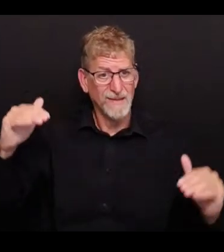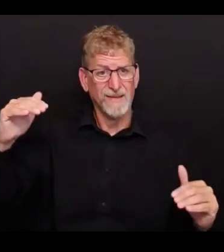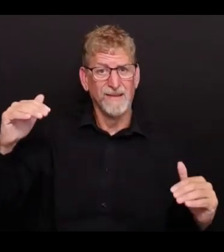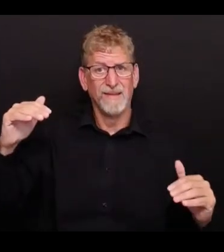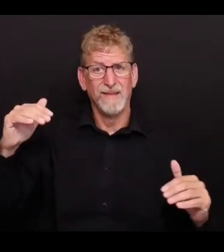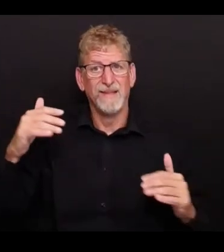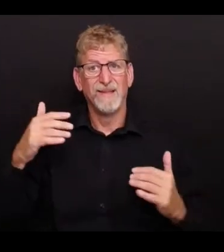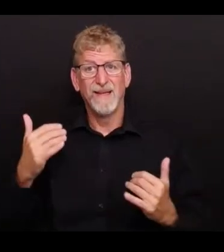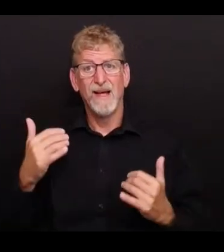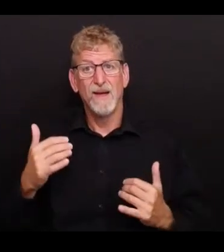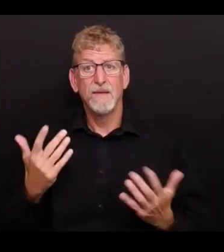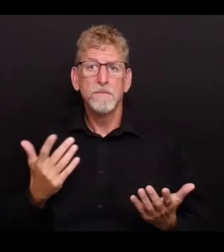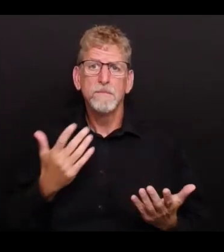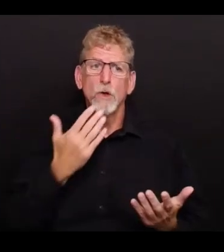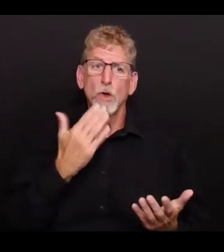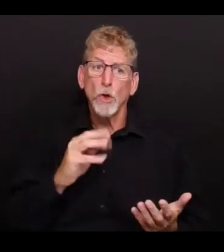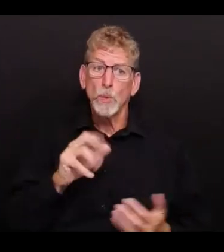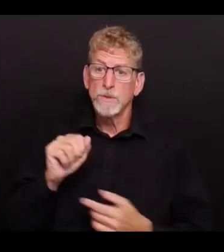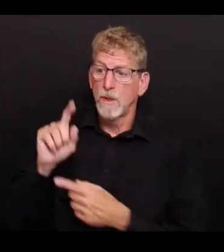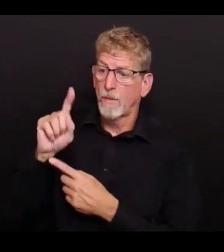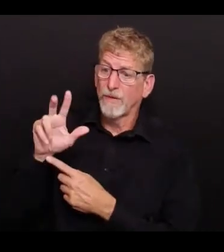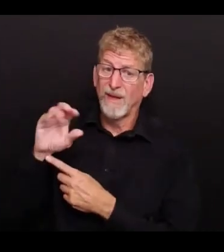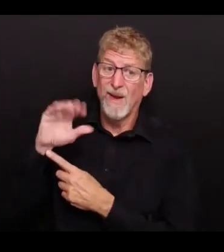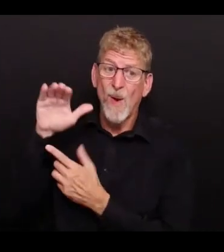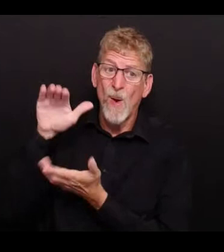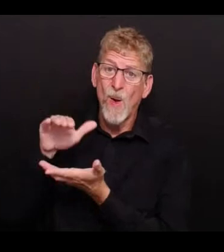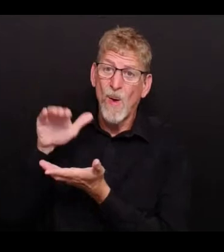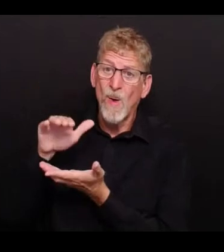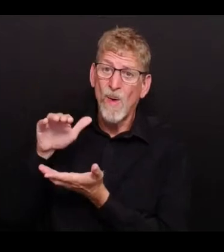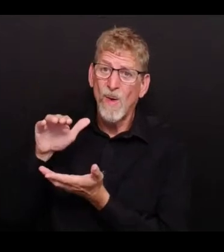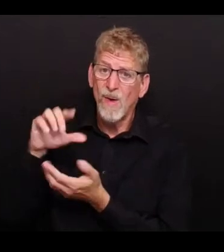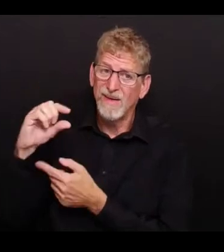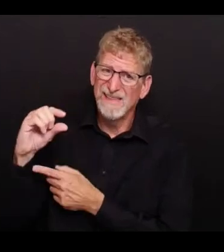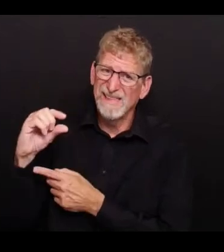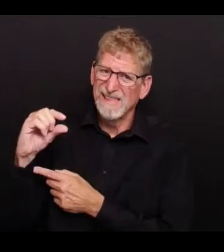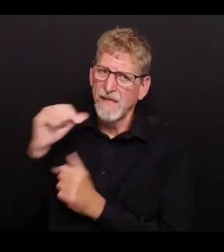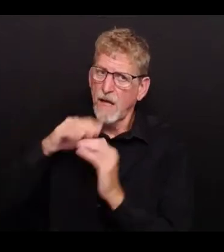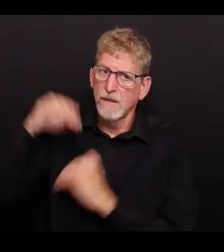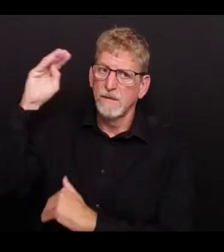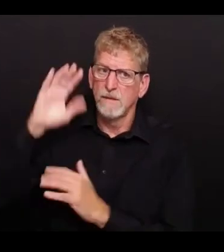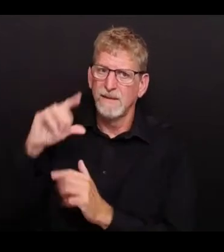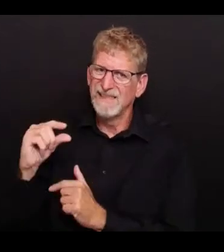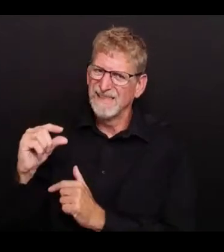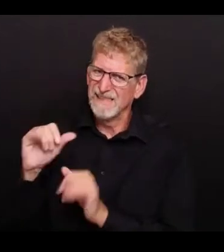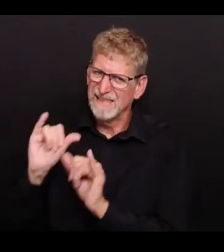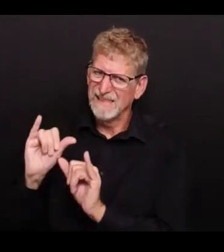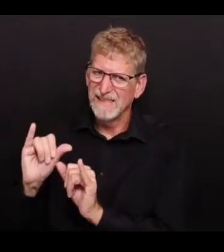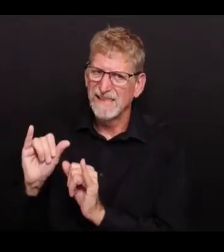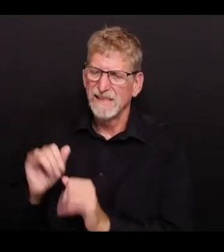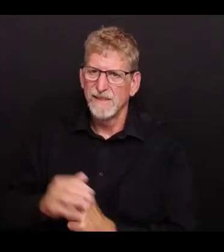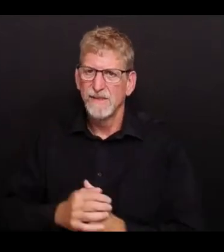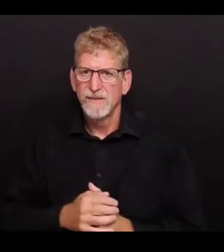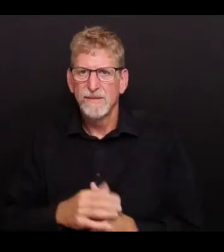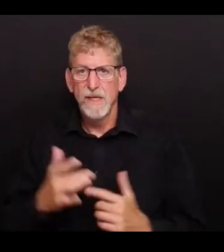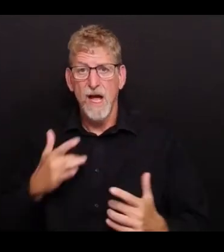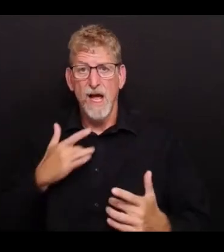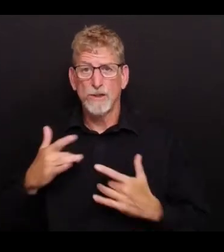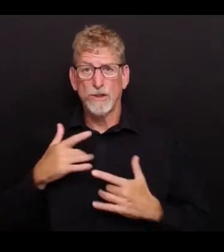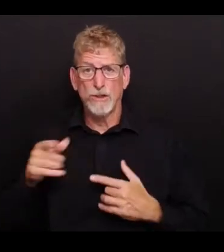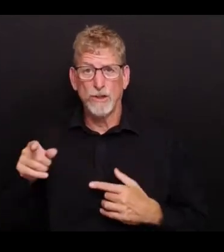a relatively small number of cases in children that are being hospitalized, but the concern is that is